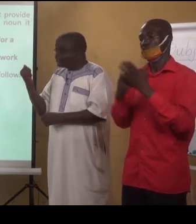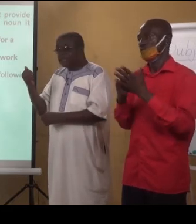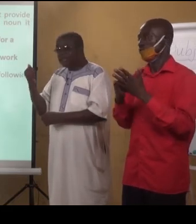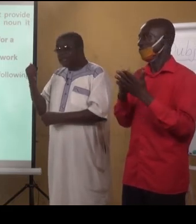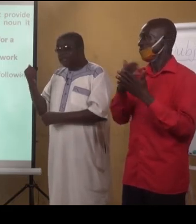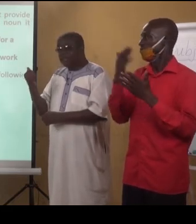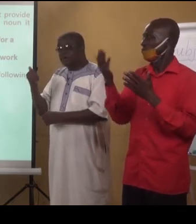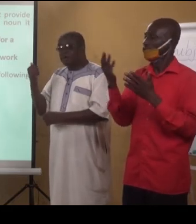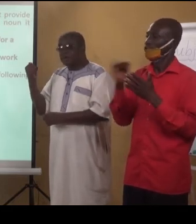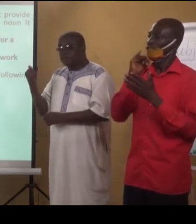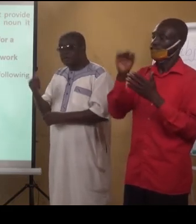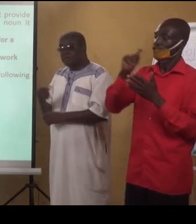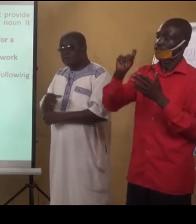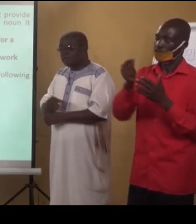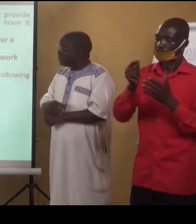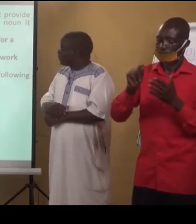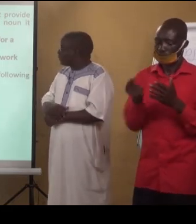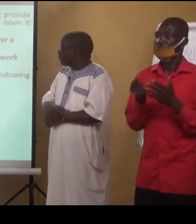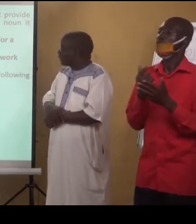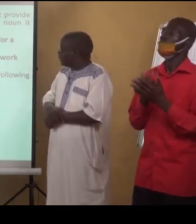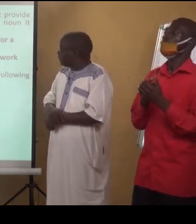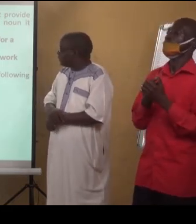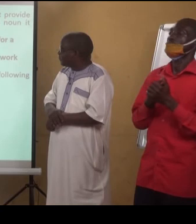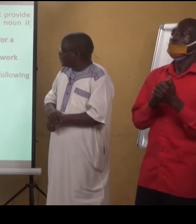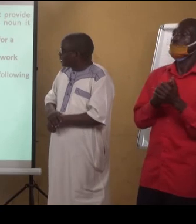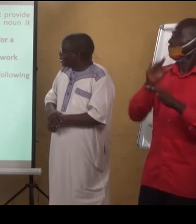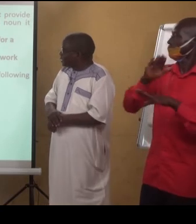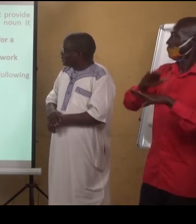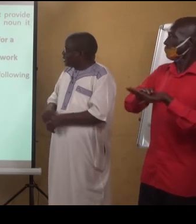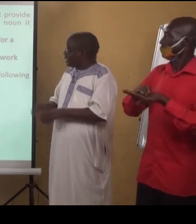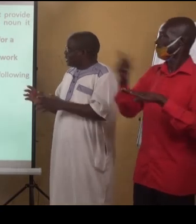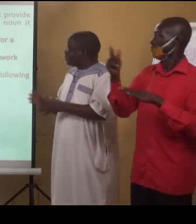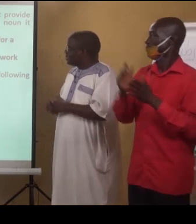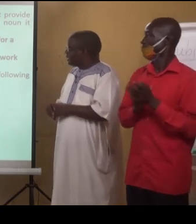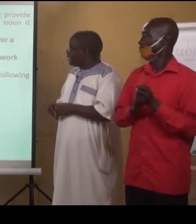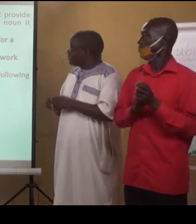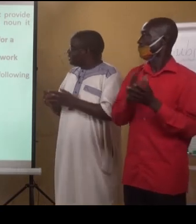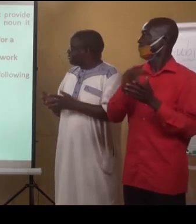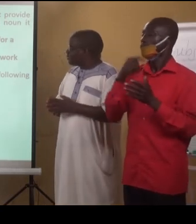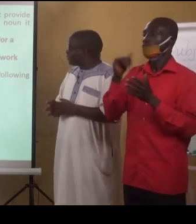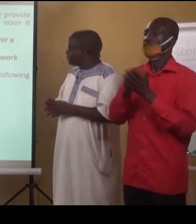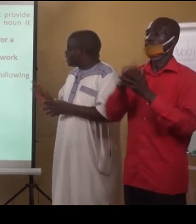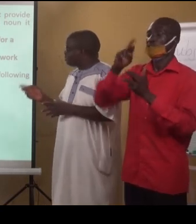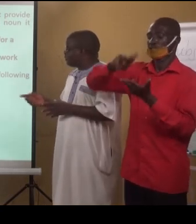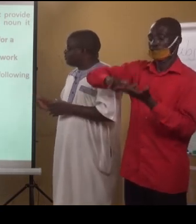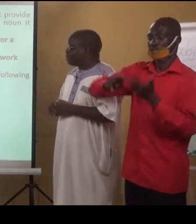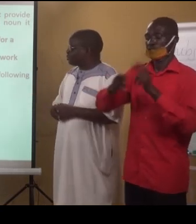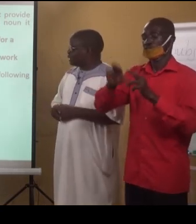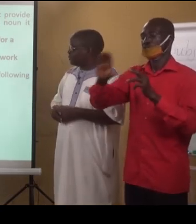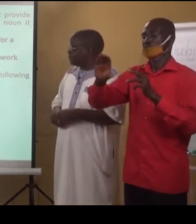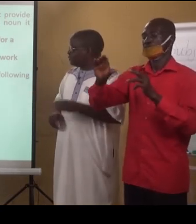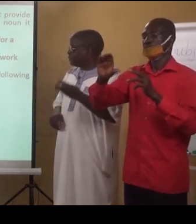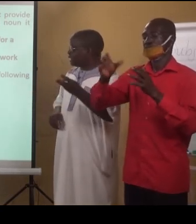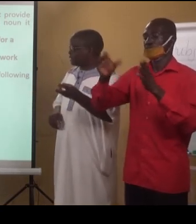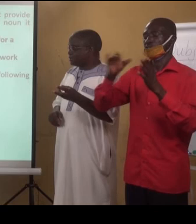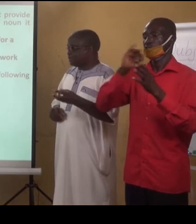is a comma. Okay? And we said that the relative clause is marked by the following